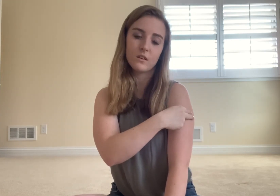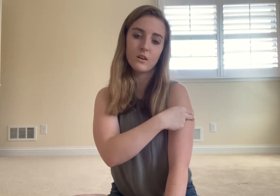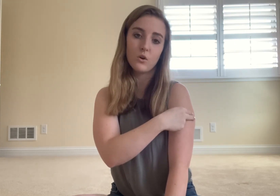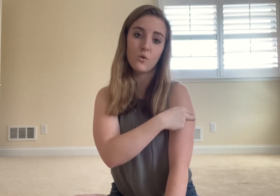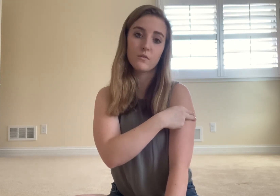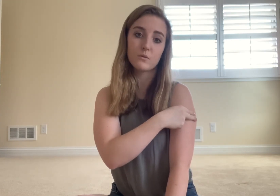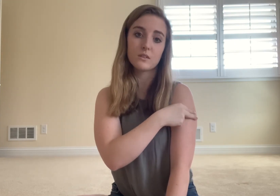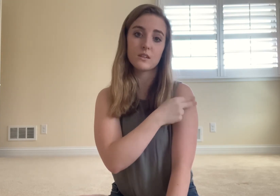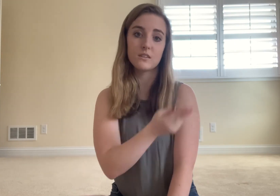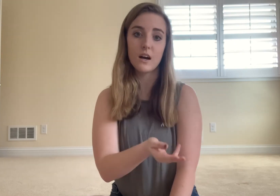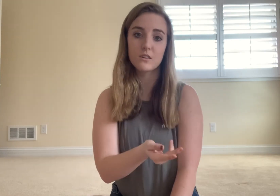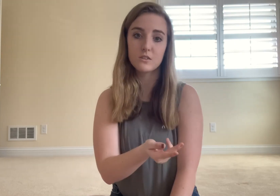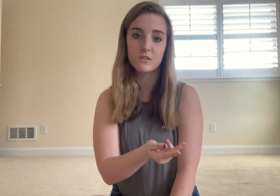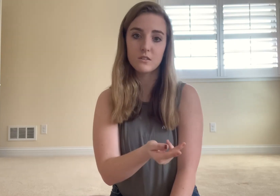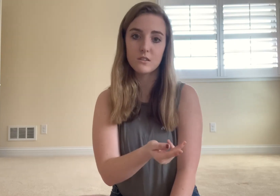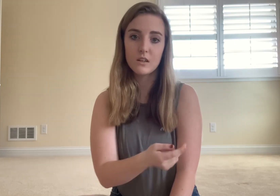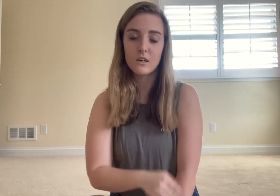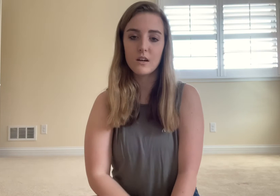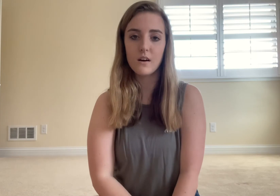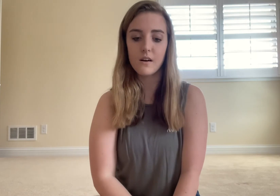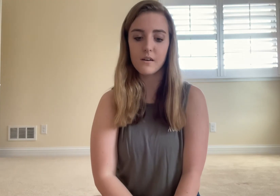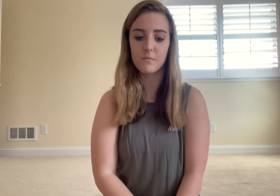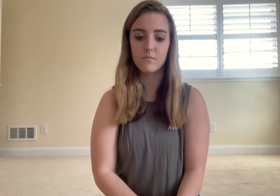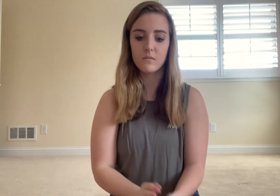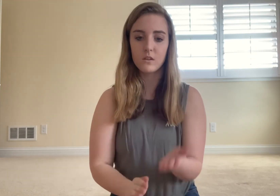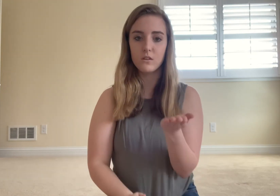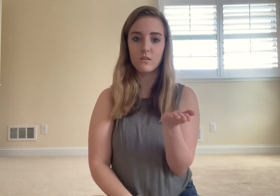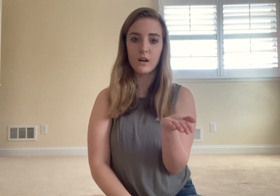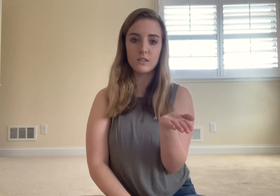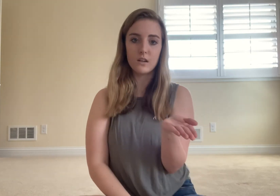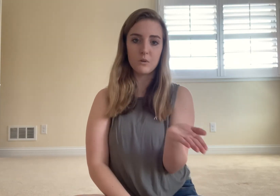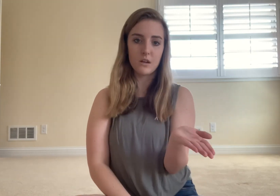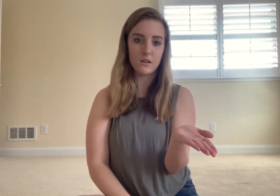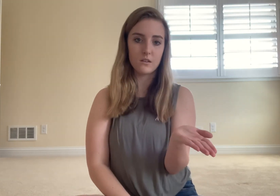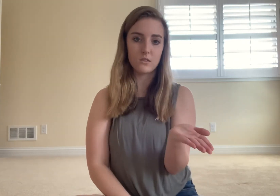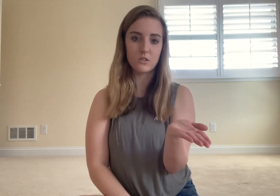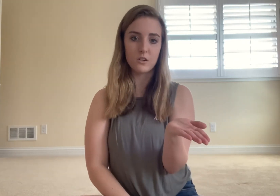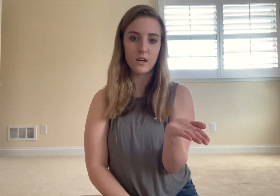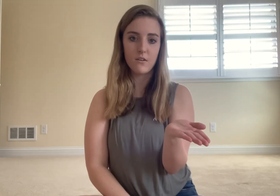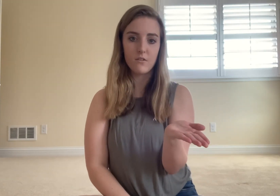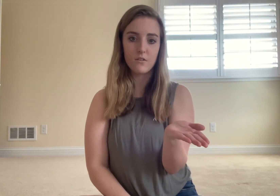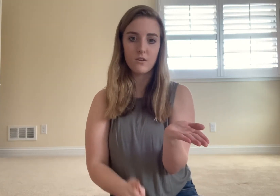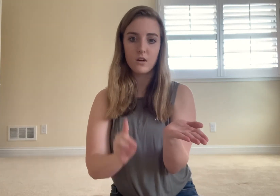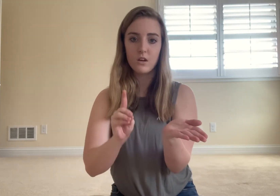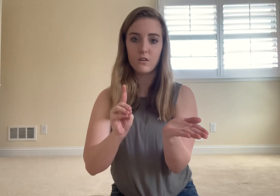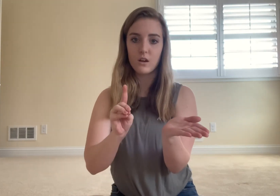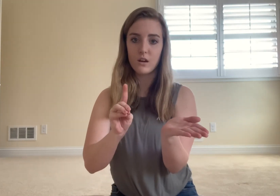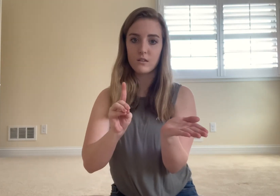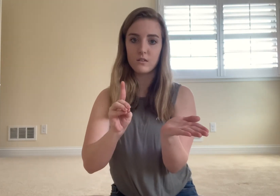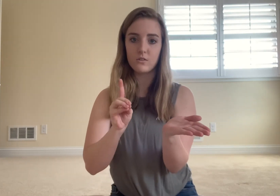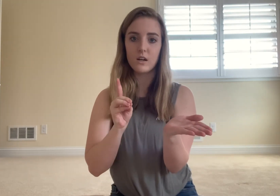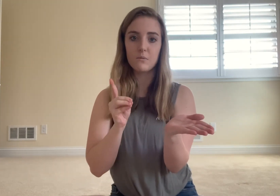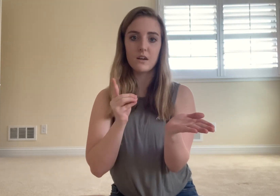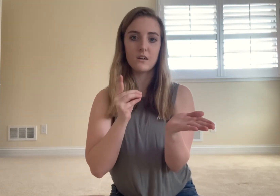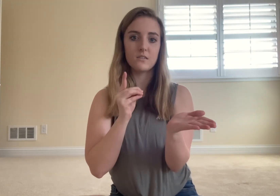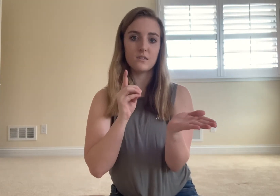Or if you want to say doctor, your non-dominant hand is straight out. Your dominant hand is in a